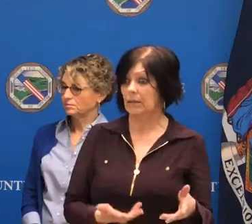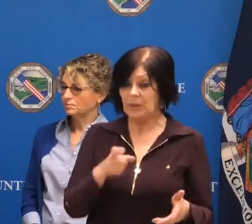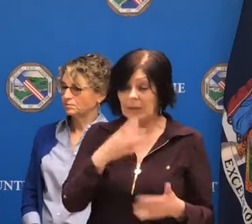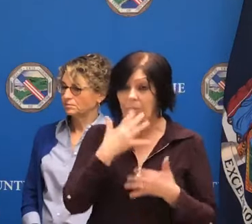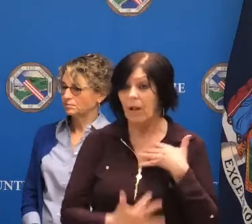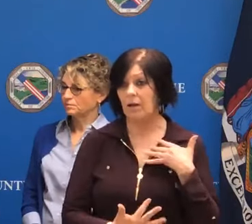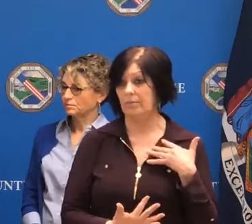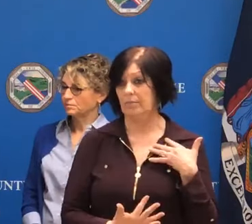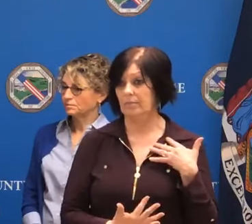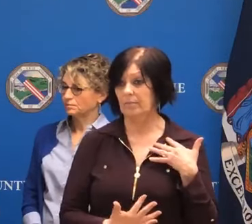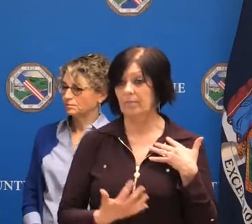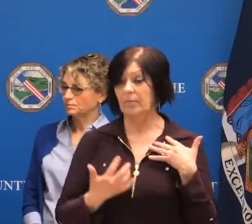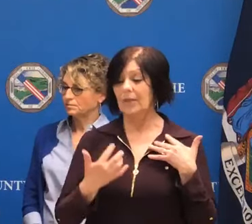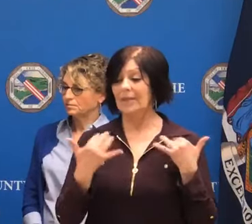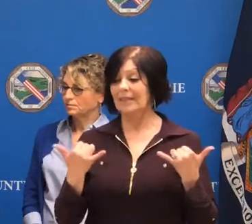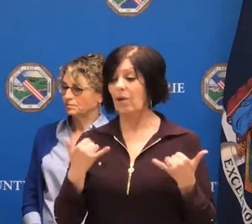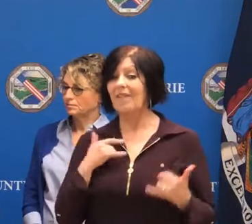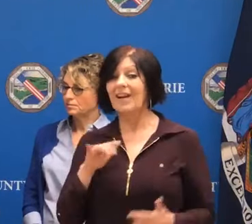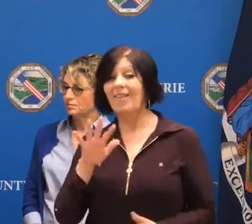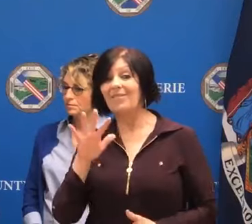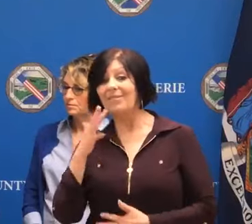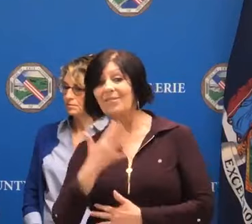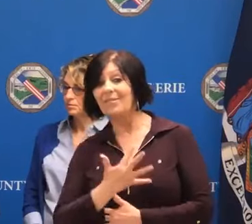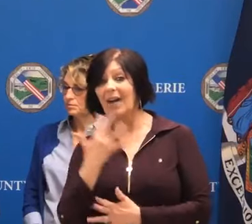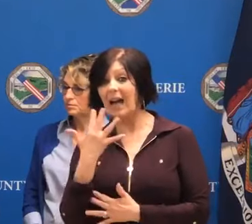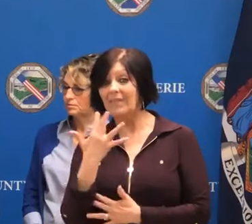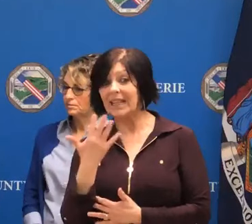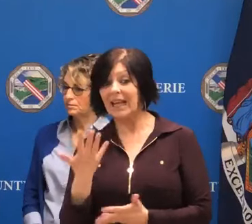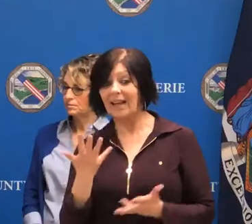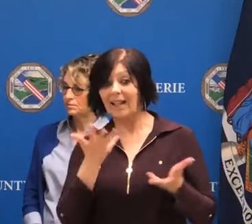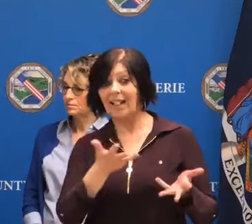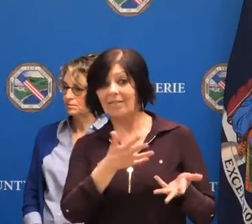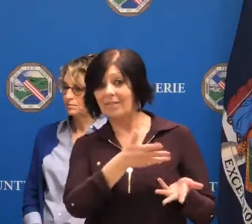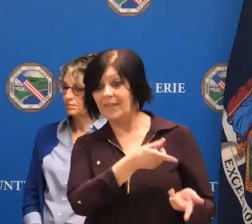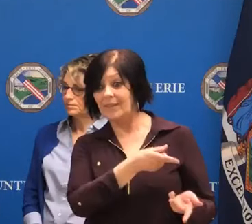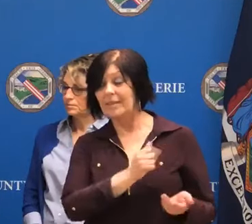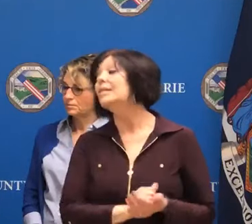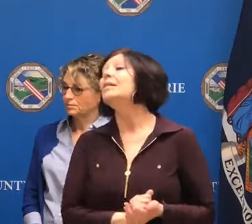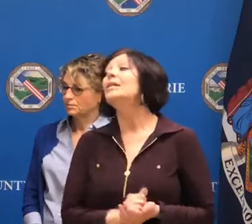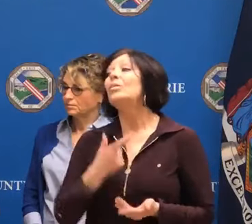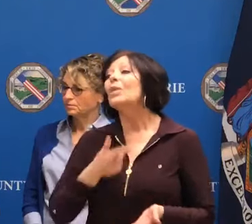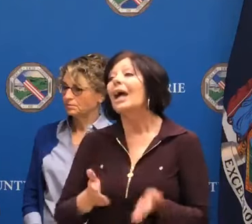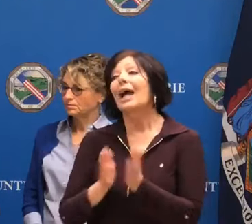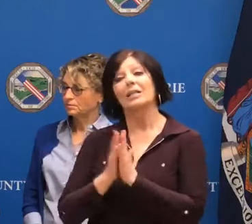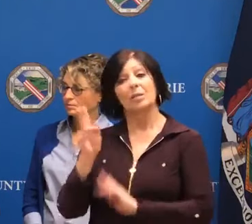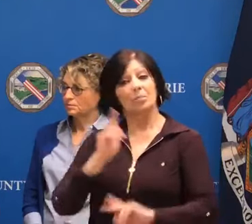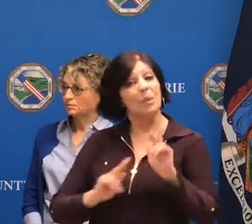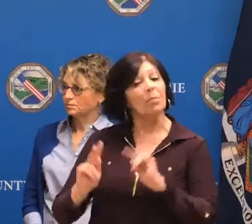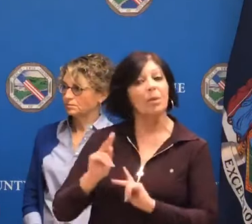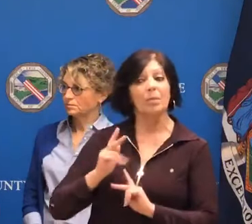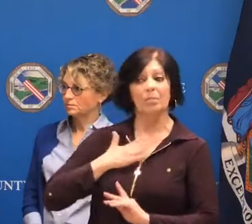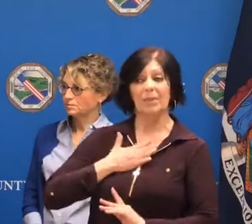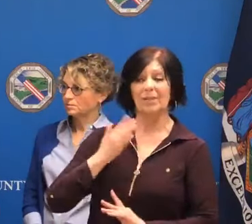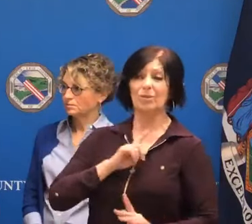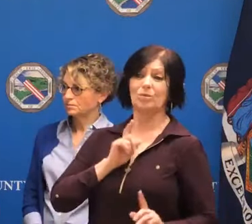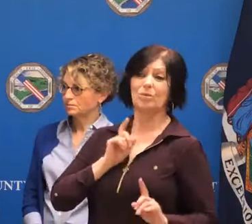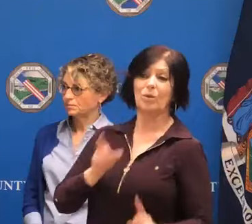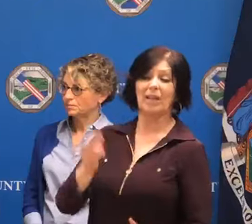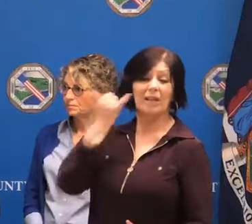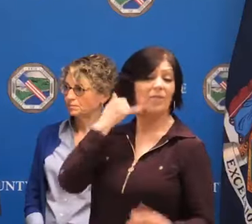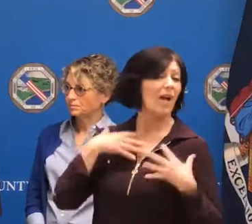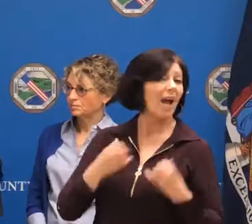need blood. And we are down to a five-day supply of blood. So we're asking individuals who donate, if you're